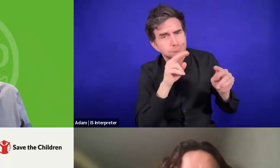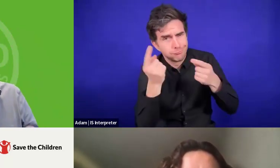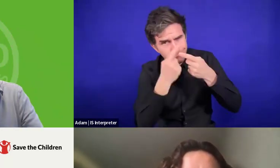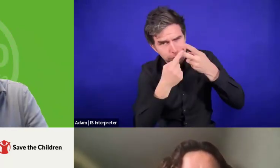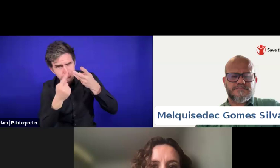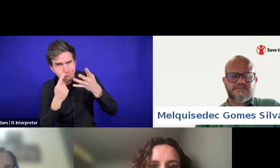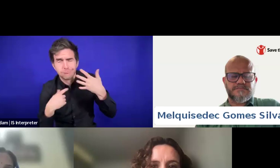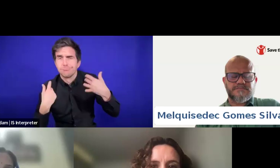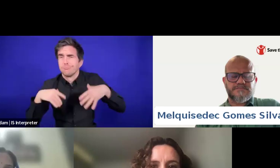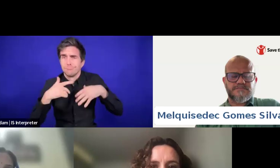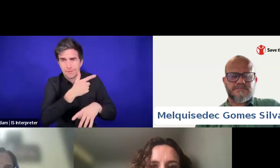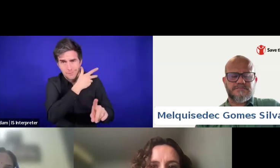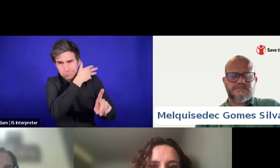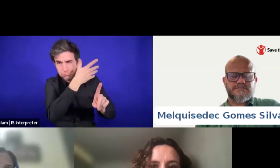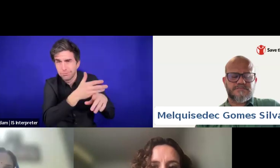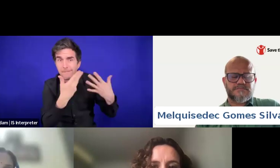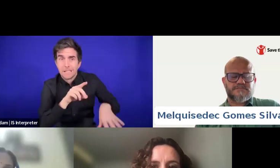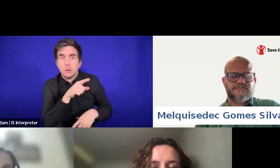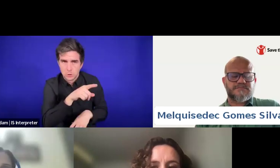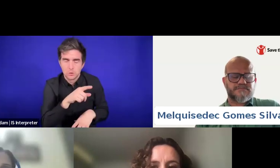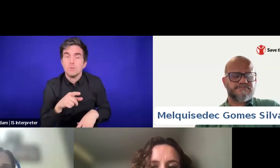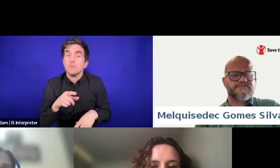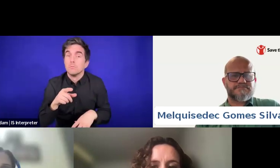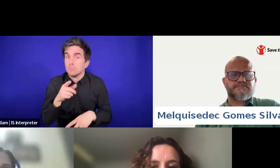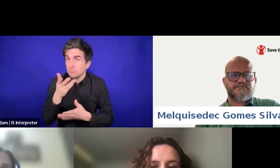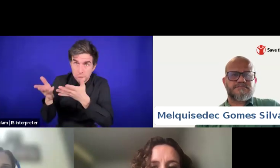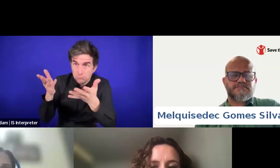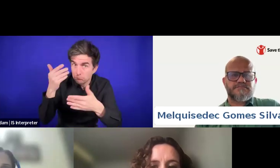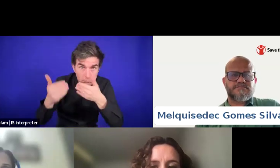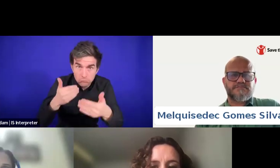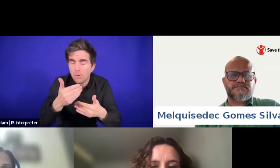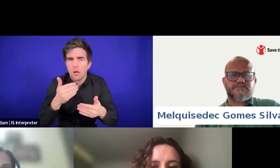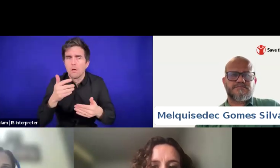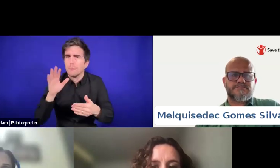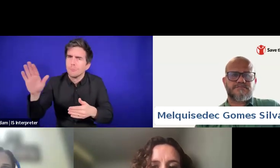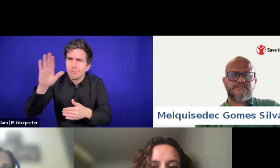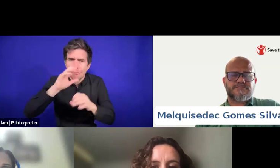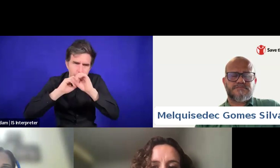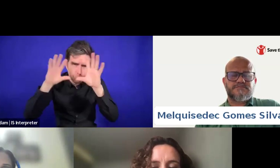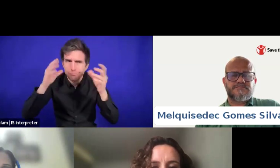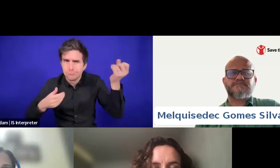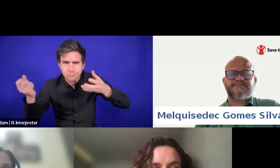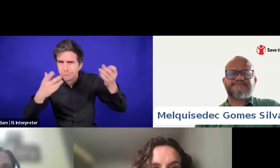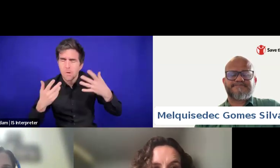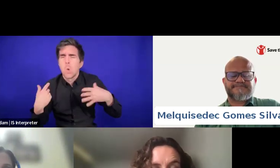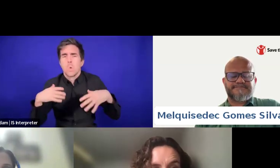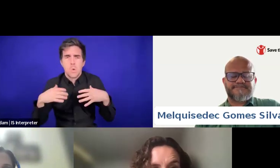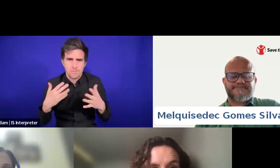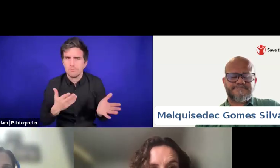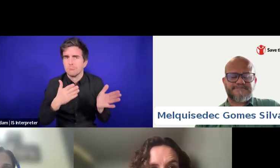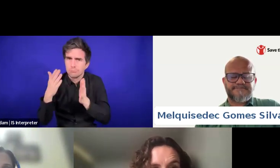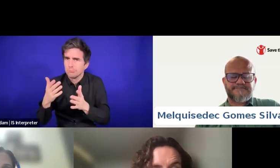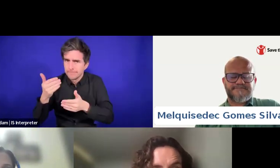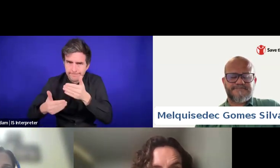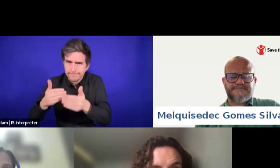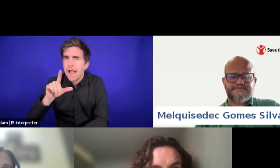into, you know, the implementation phase of LINK, that I think are relevant for, you know, a whole range of different contexts. We can see how public works